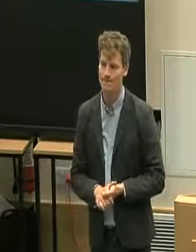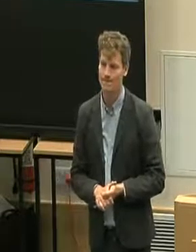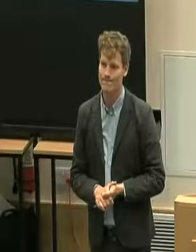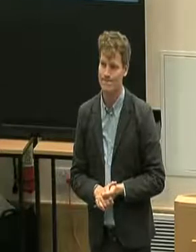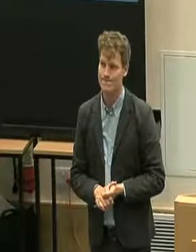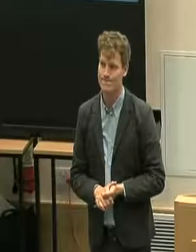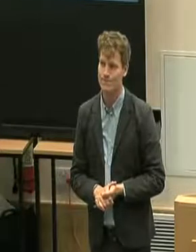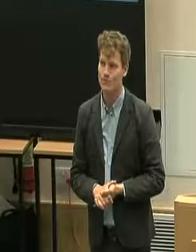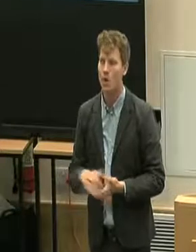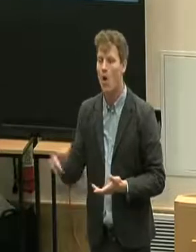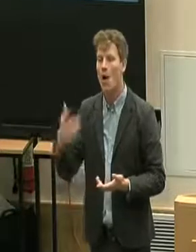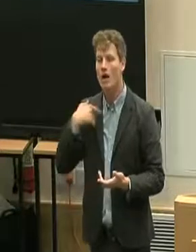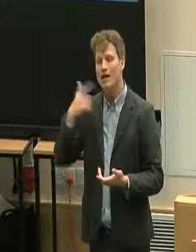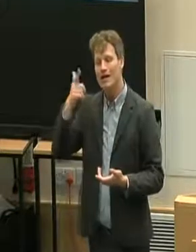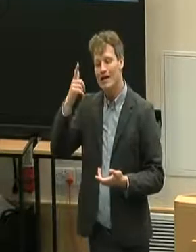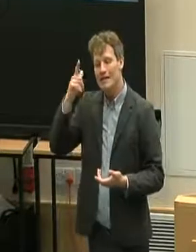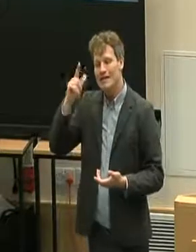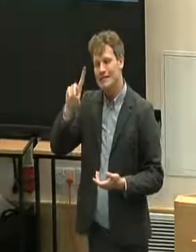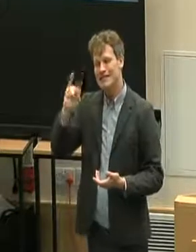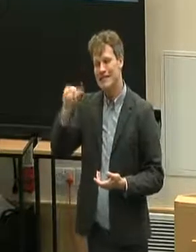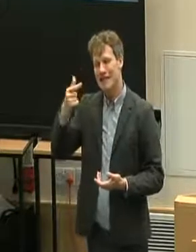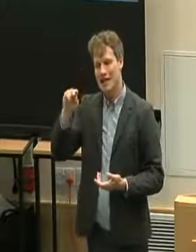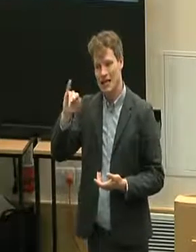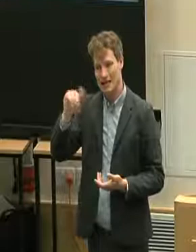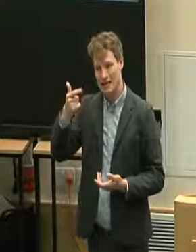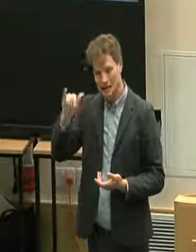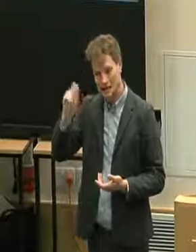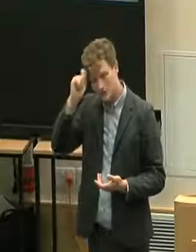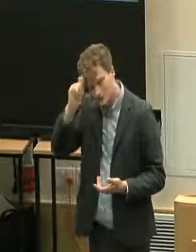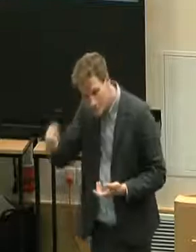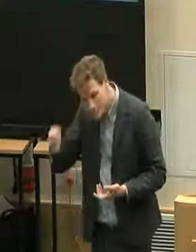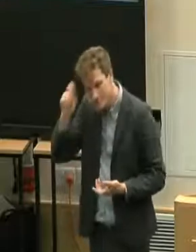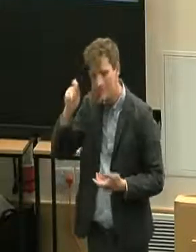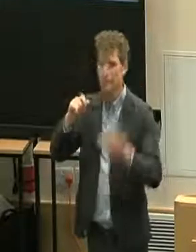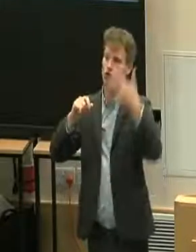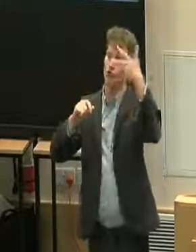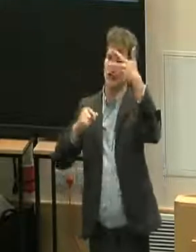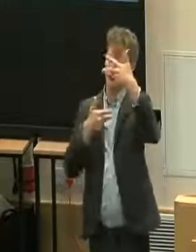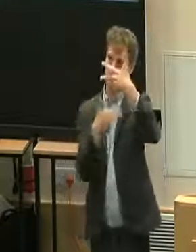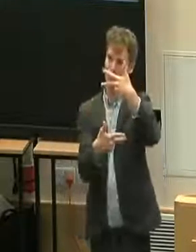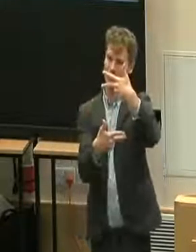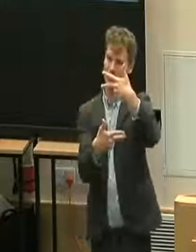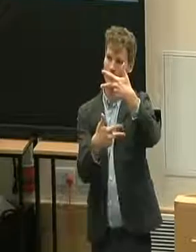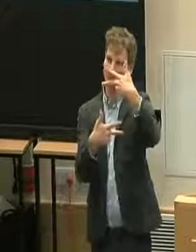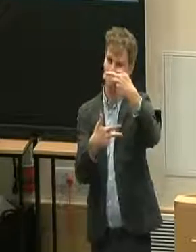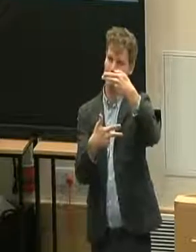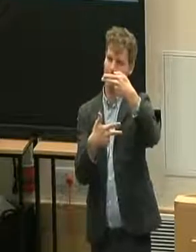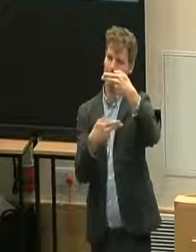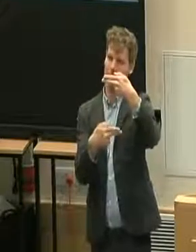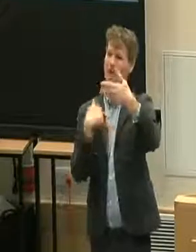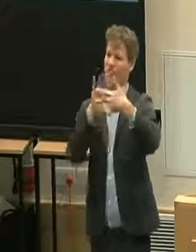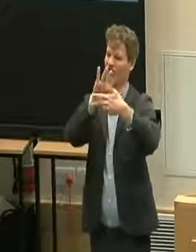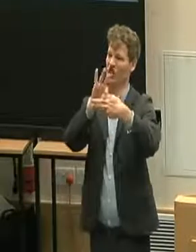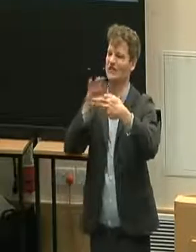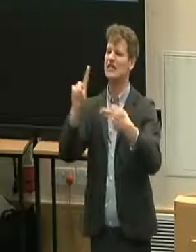individual autonomy, and respect for difference under one clump. And I don't know what I want to call this clump, maybe the dignity clump,